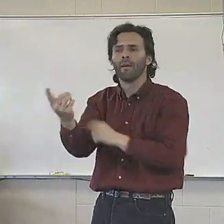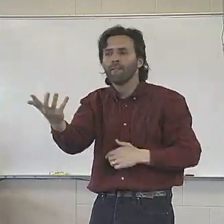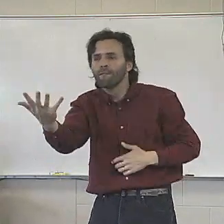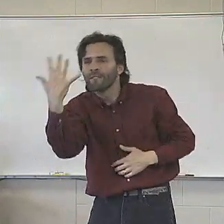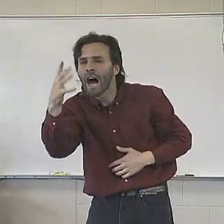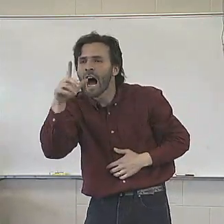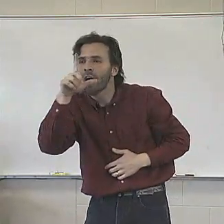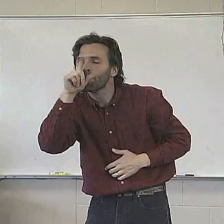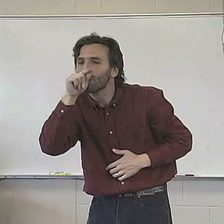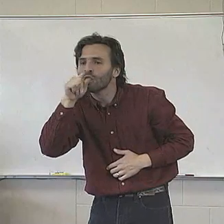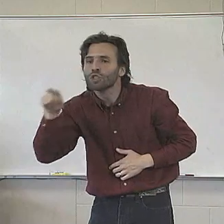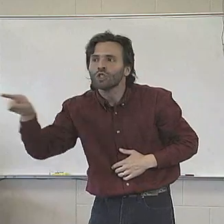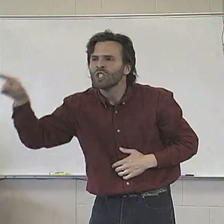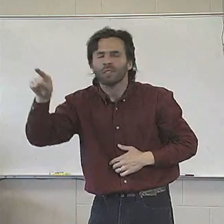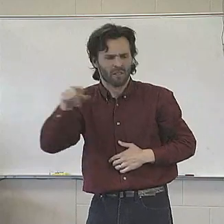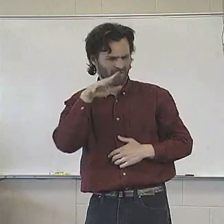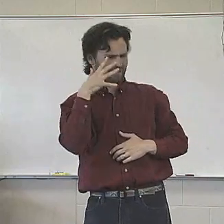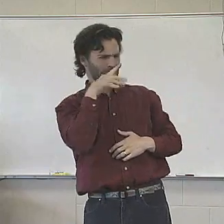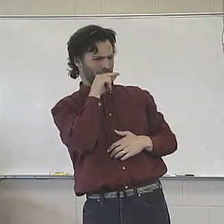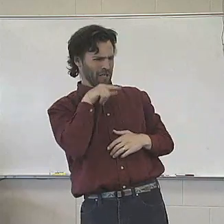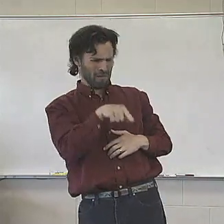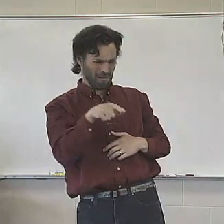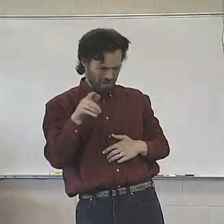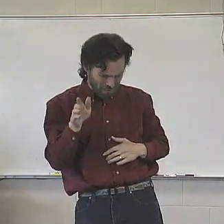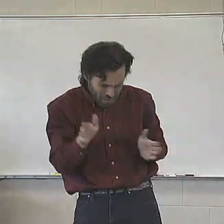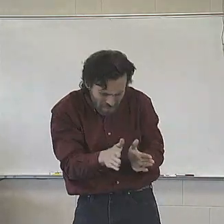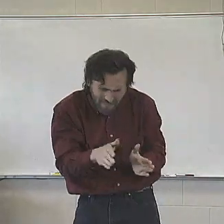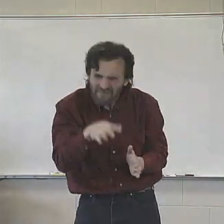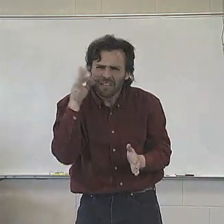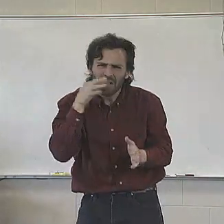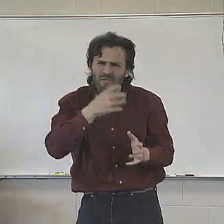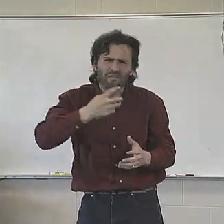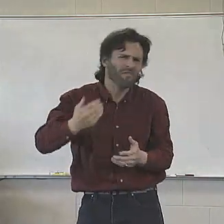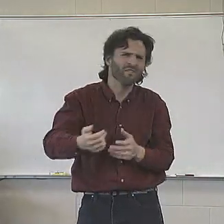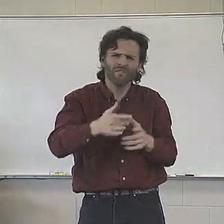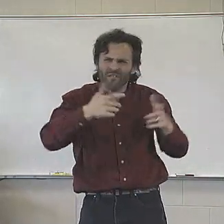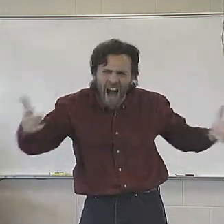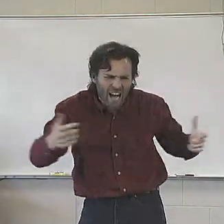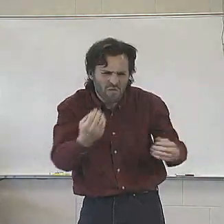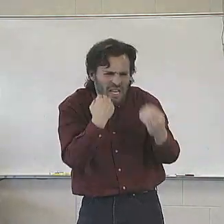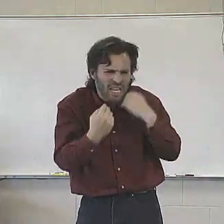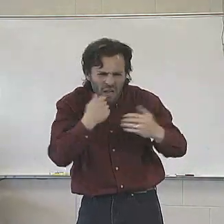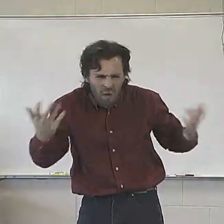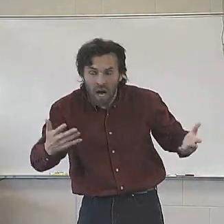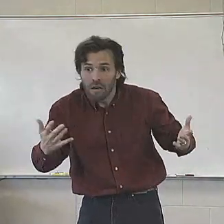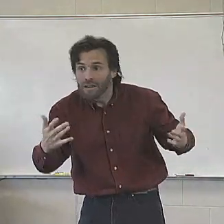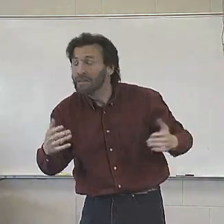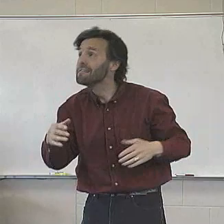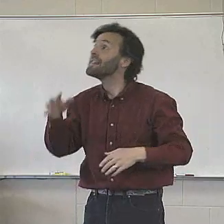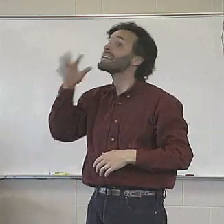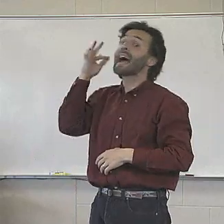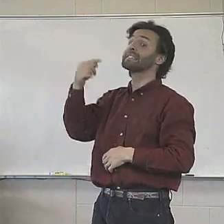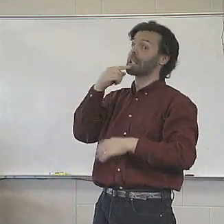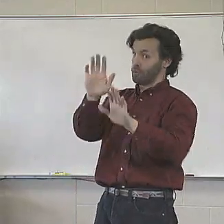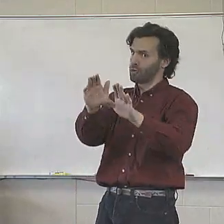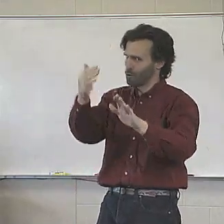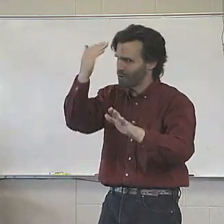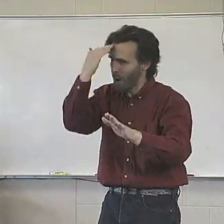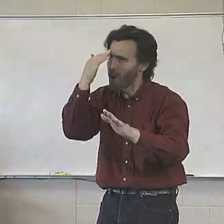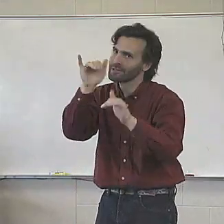And the 5 birds said, "My little cat, you are so fat, what have you been eating?" And the cat said, and you know the drill, "I